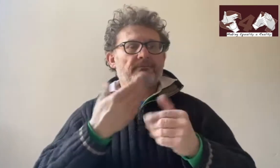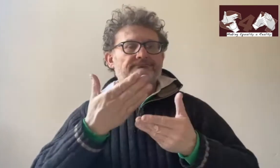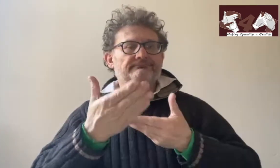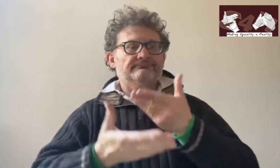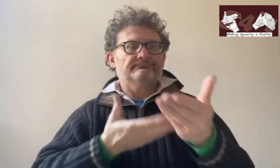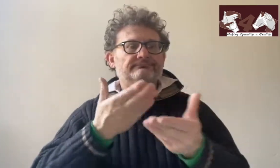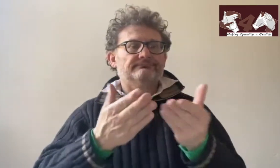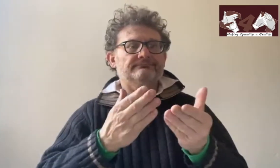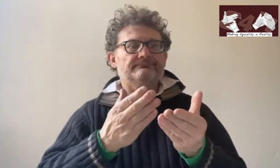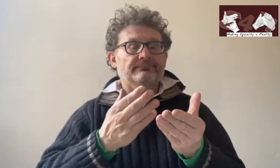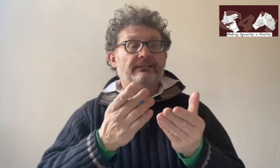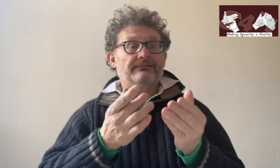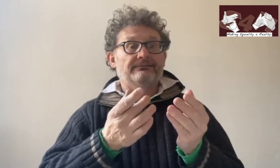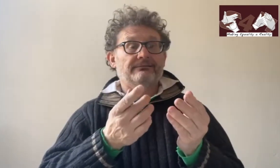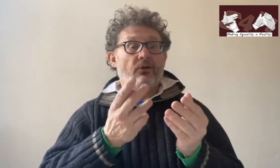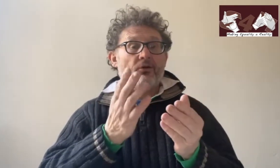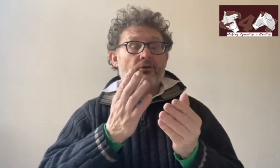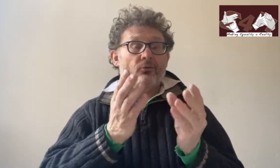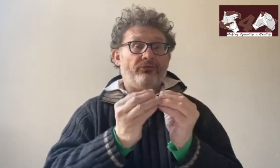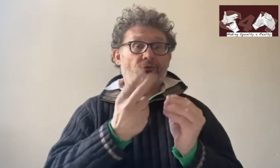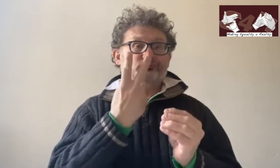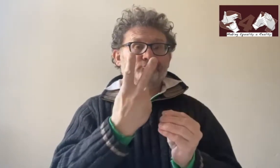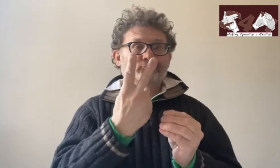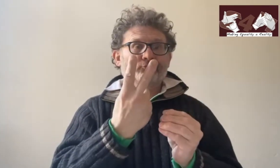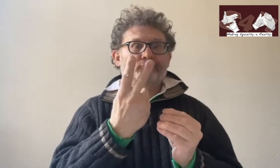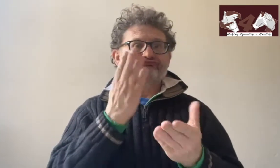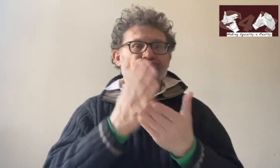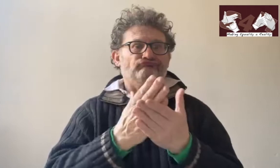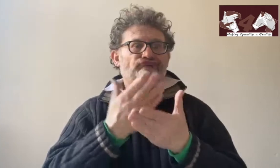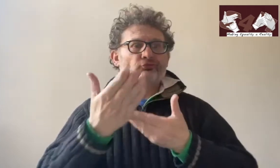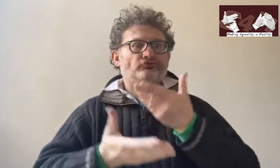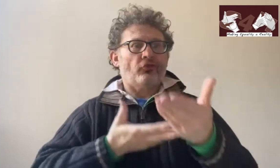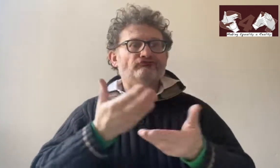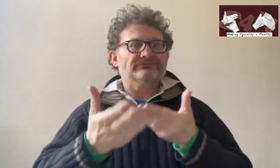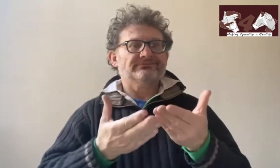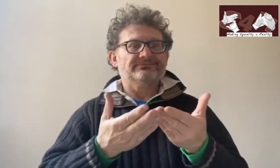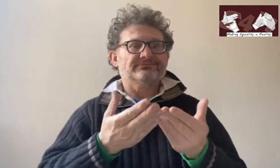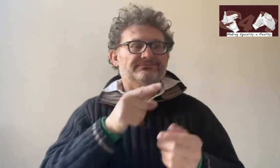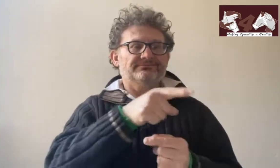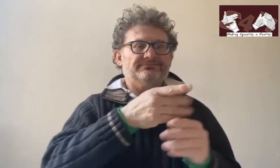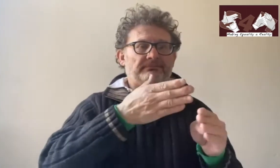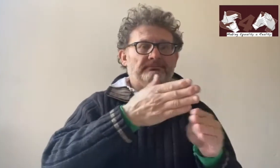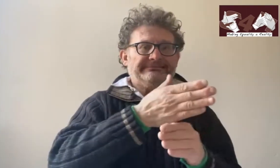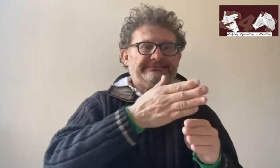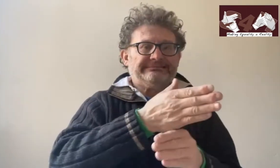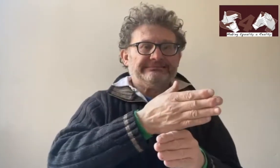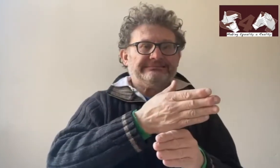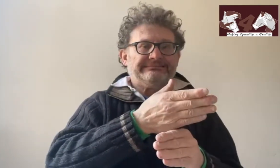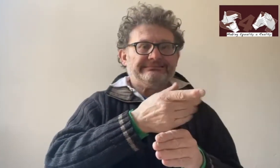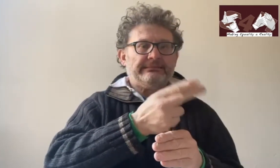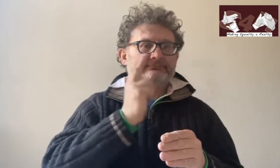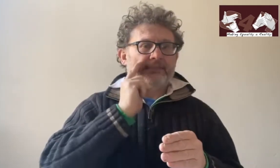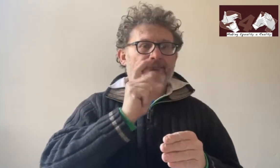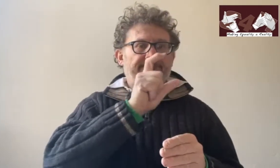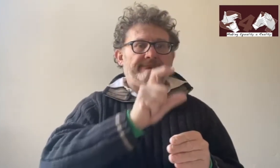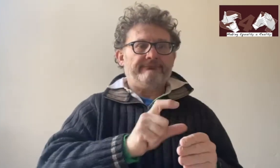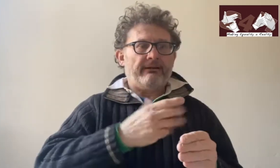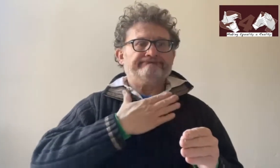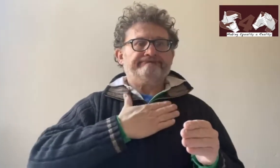In this video, I want to talk a little bit more about what I talked about in my last video. I talked about two specific stories about a person